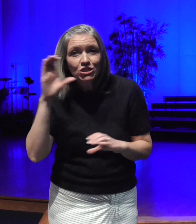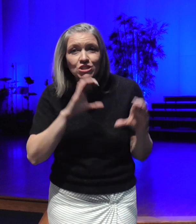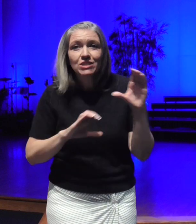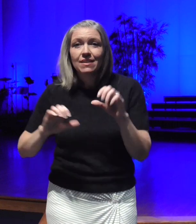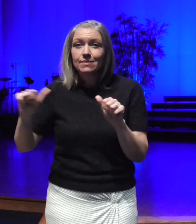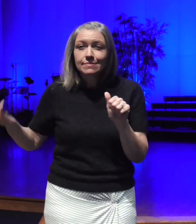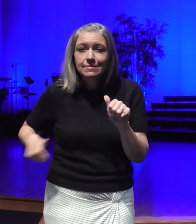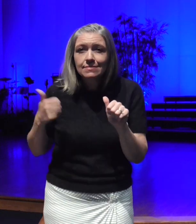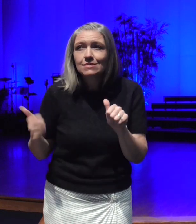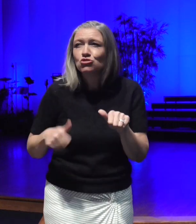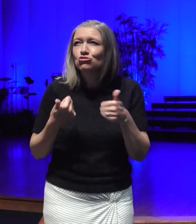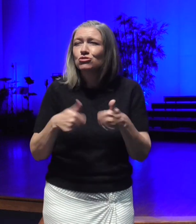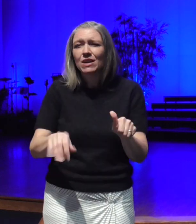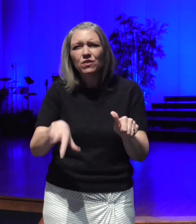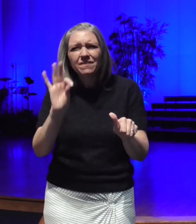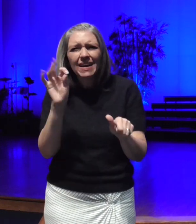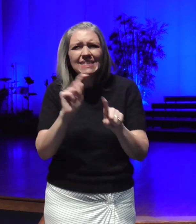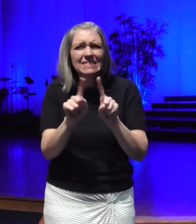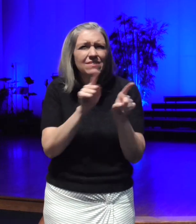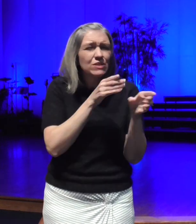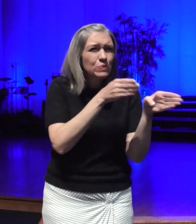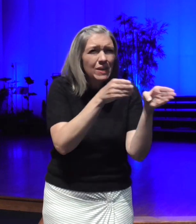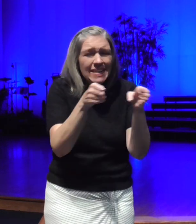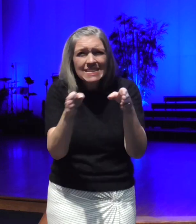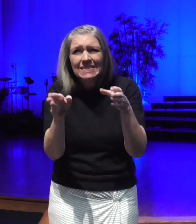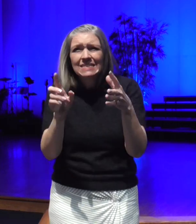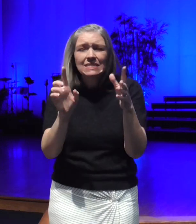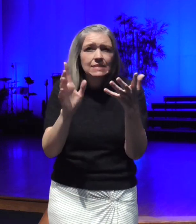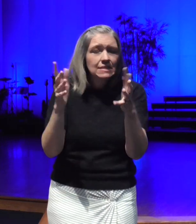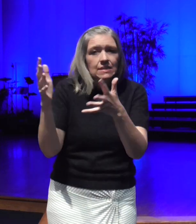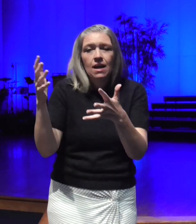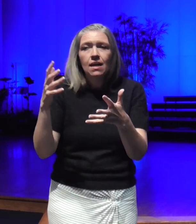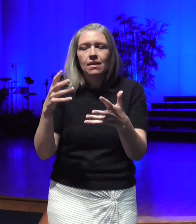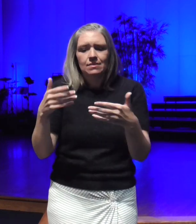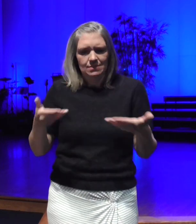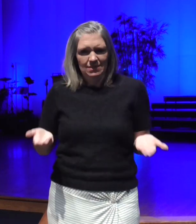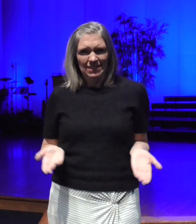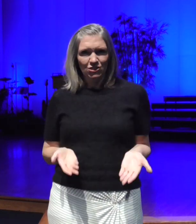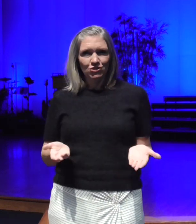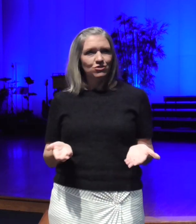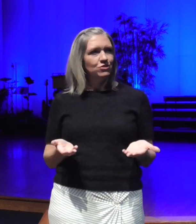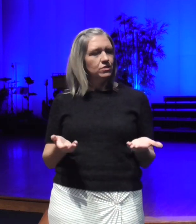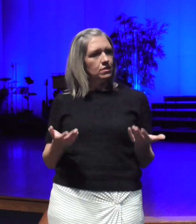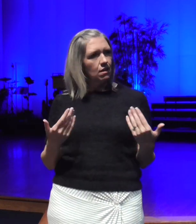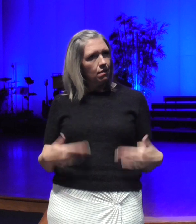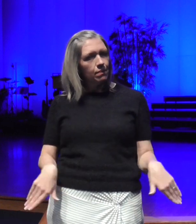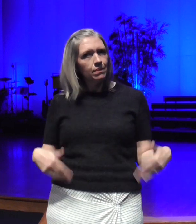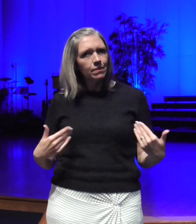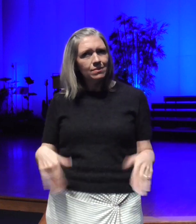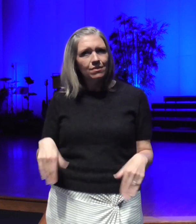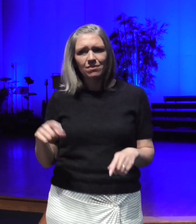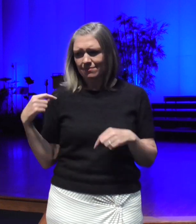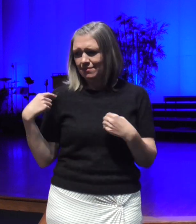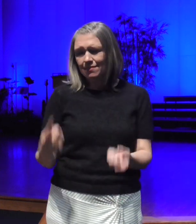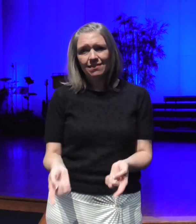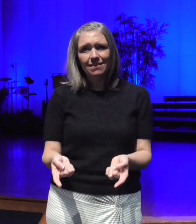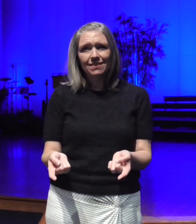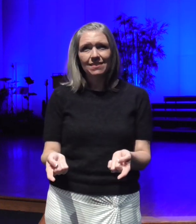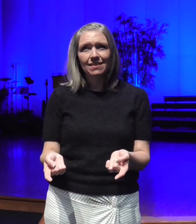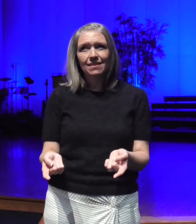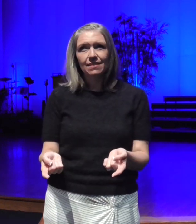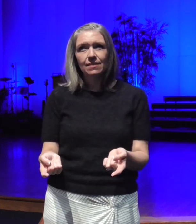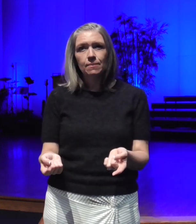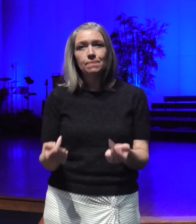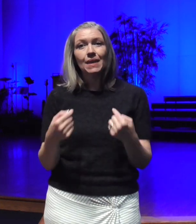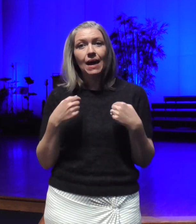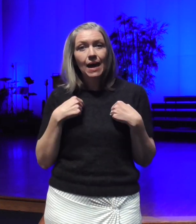it through all these different modalities and ways, and it's been right here all along. And